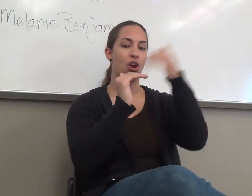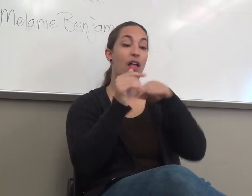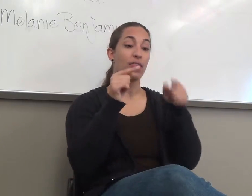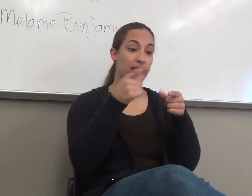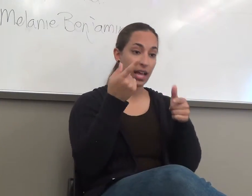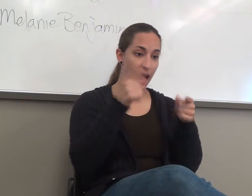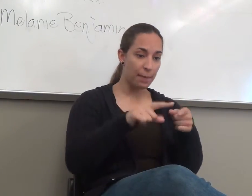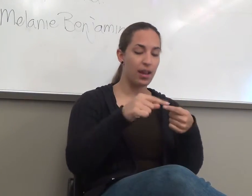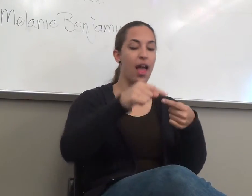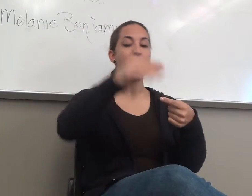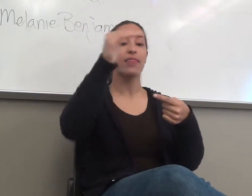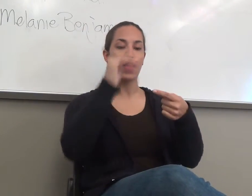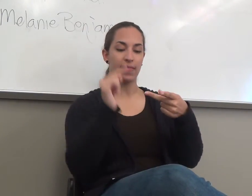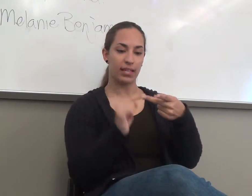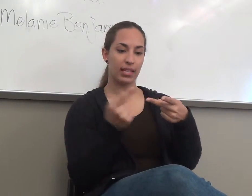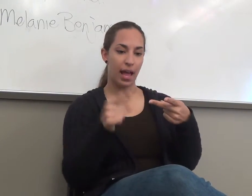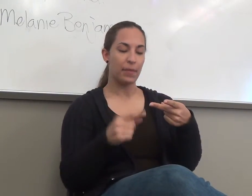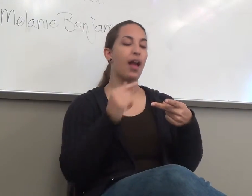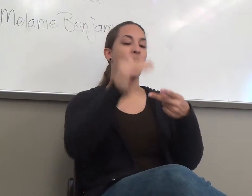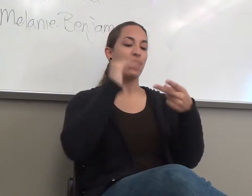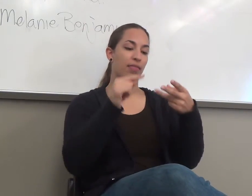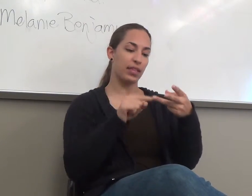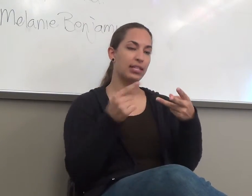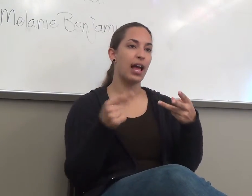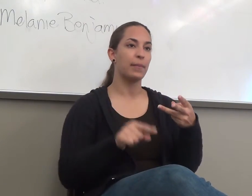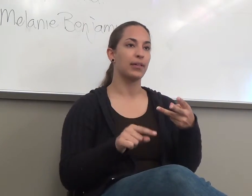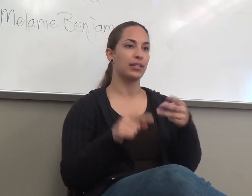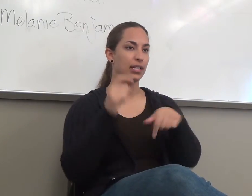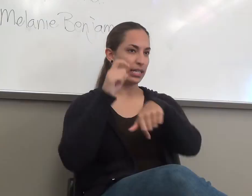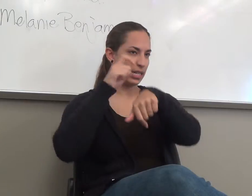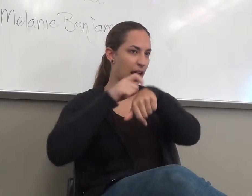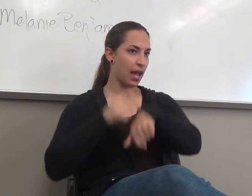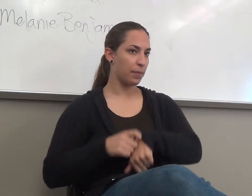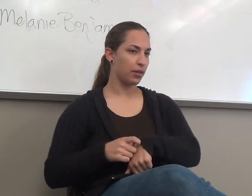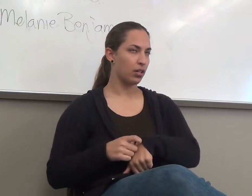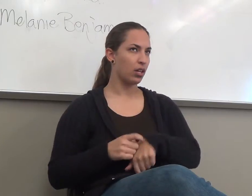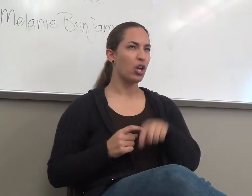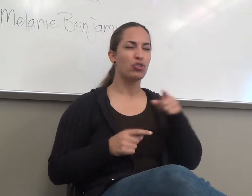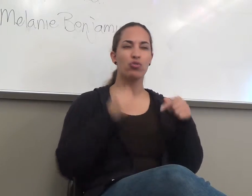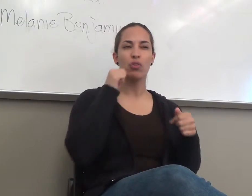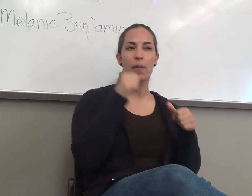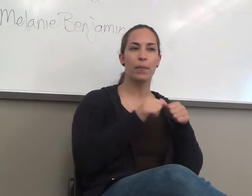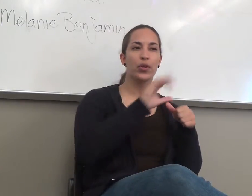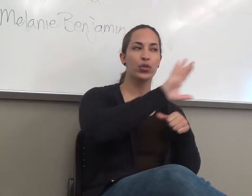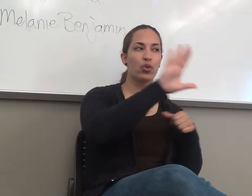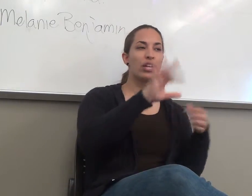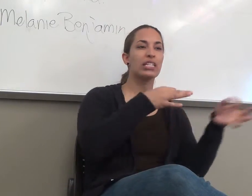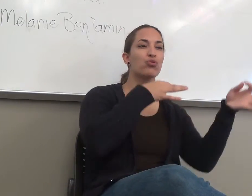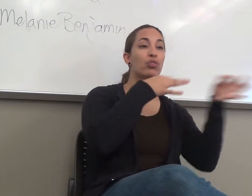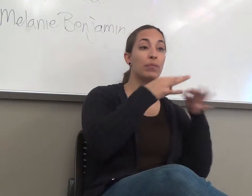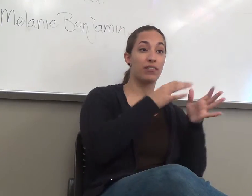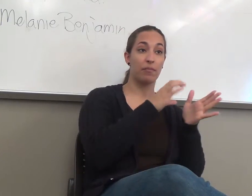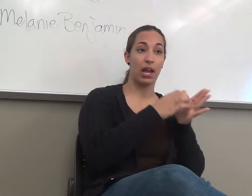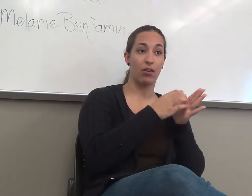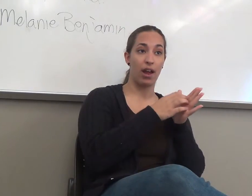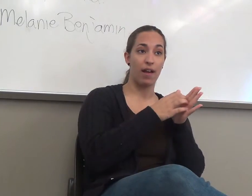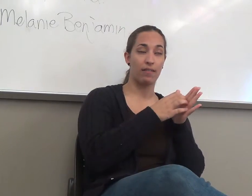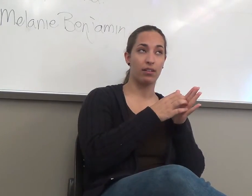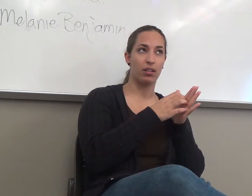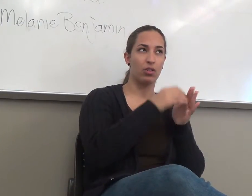was the descriptive paragraph order? Did you think about when you did your descriptive paragraph, what order you